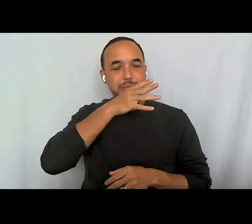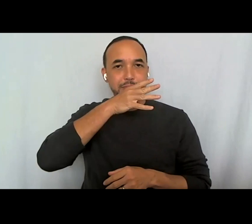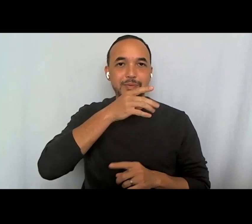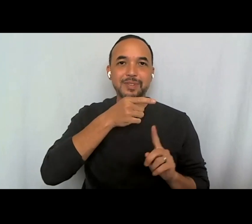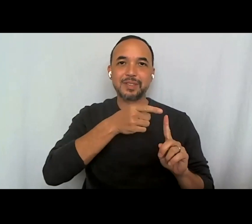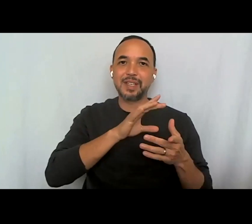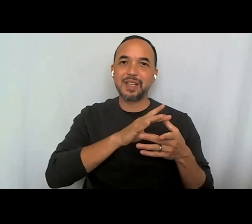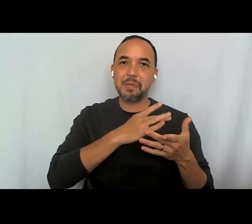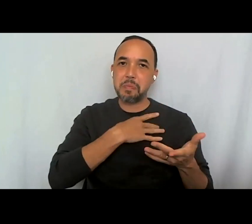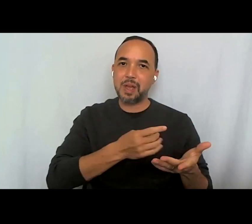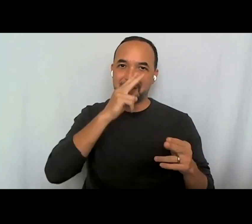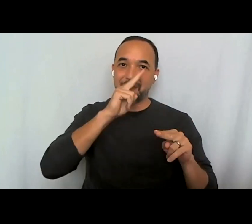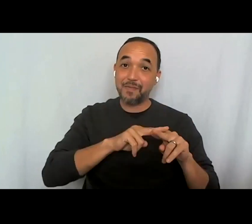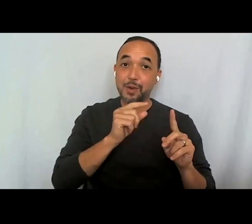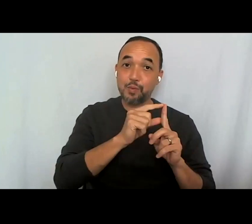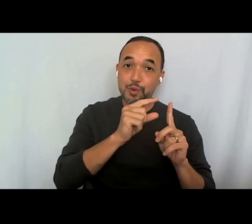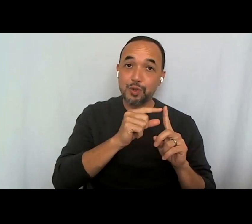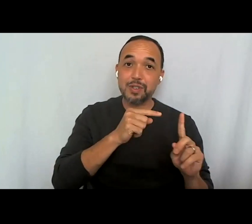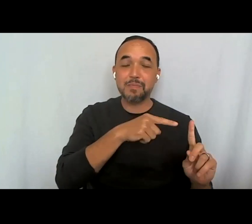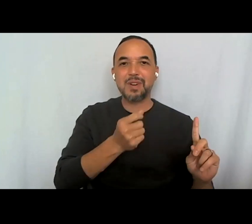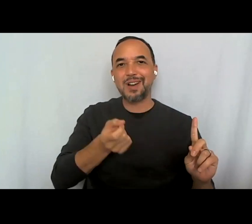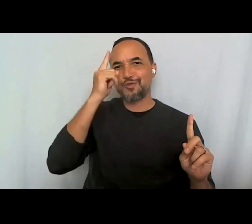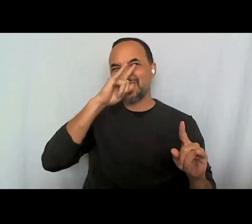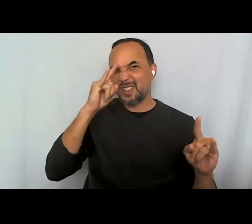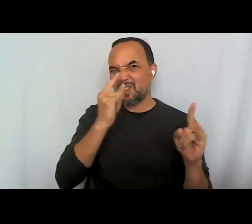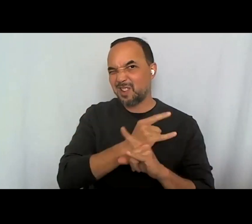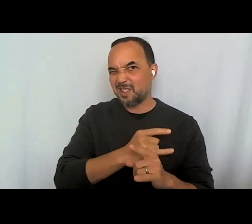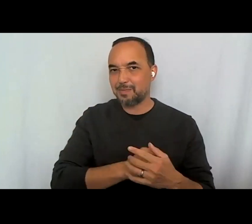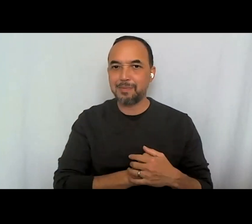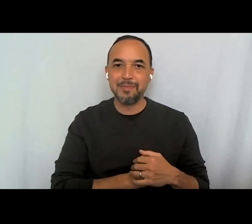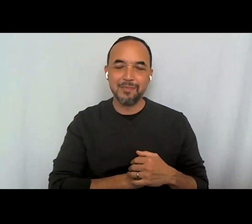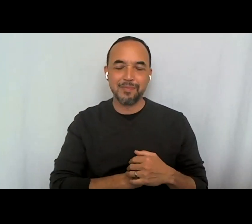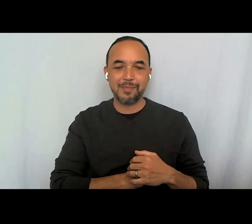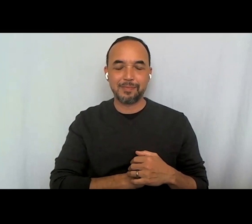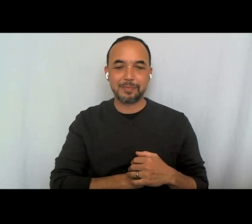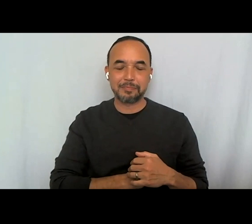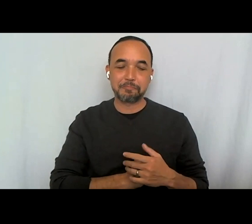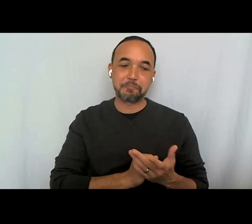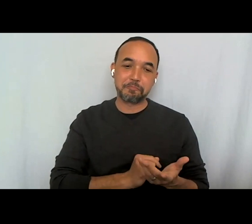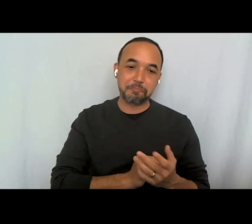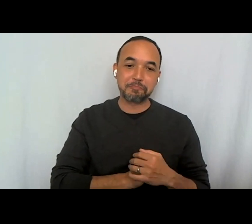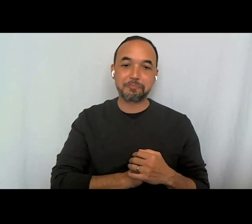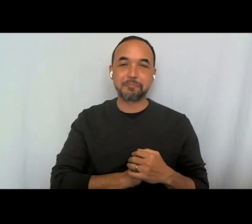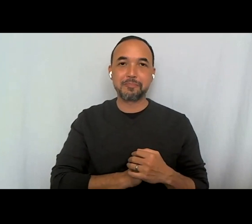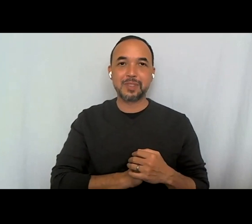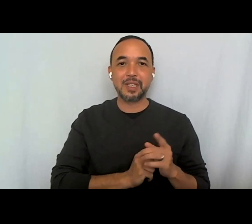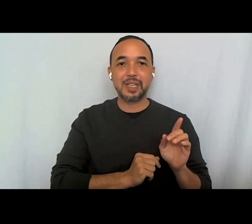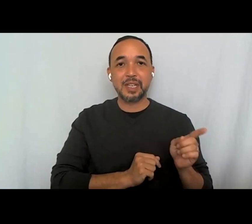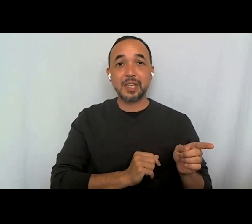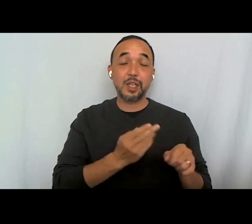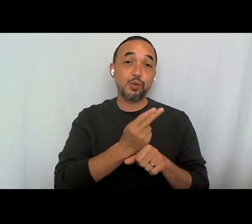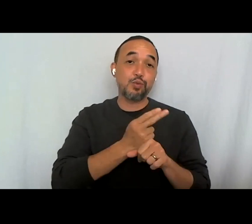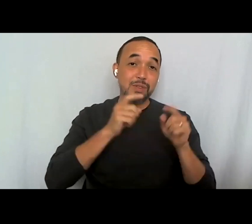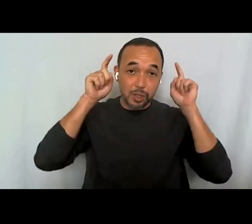words. He understands sarcasm, and he uses his hearing aids quite a